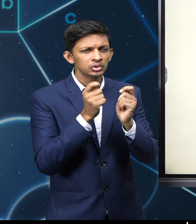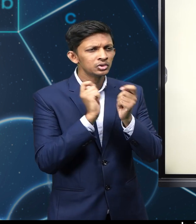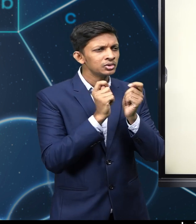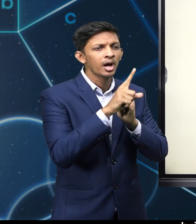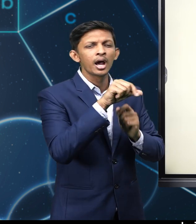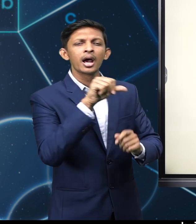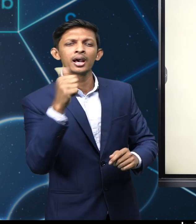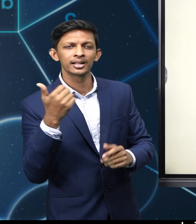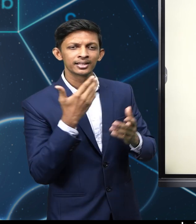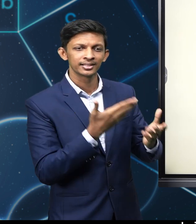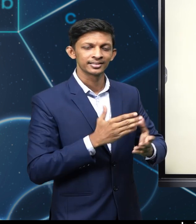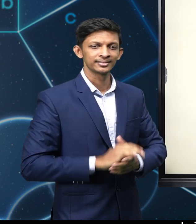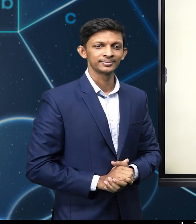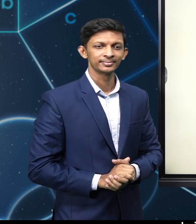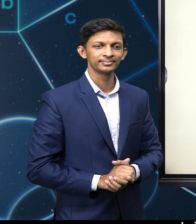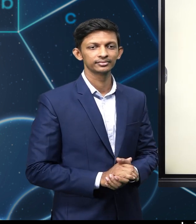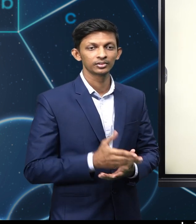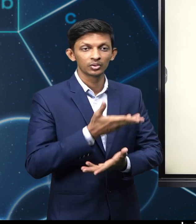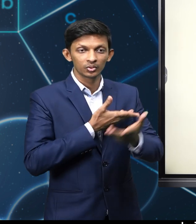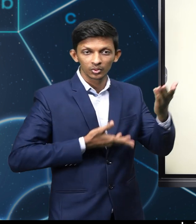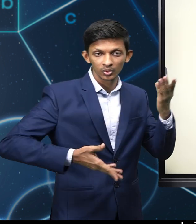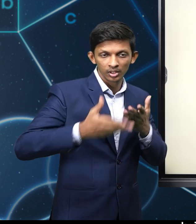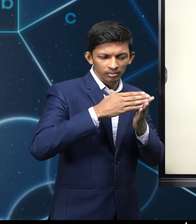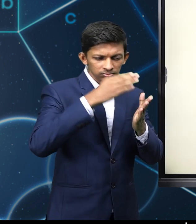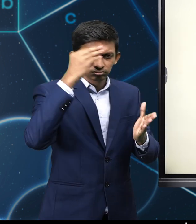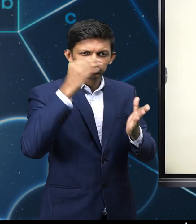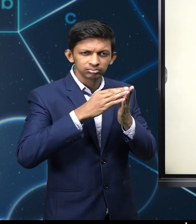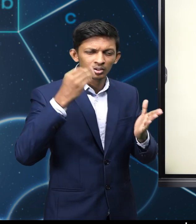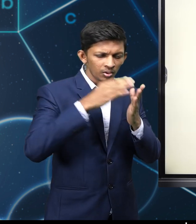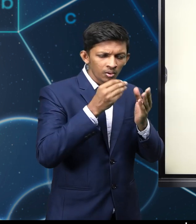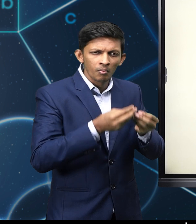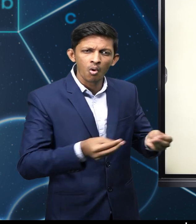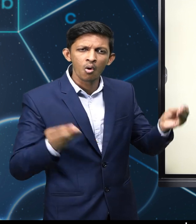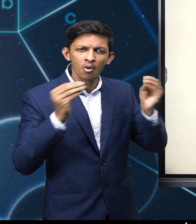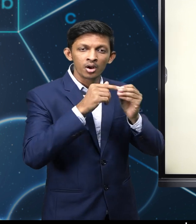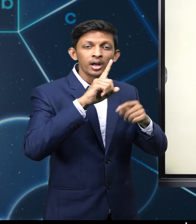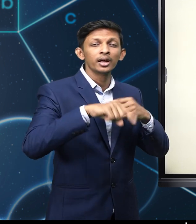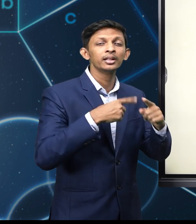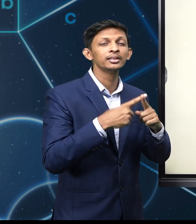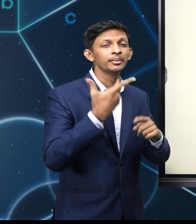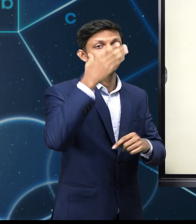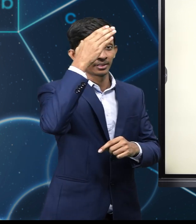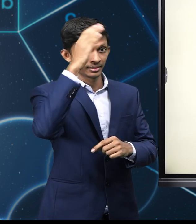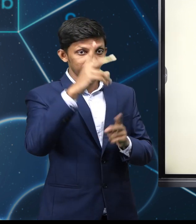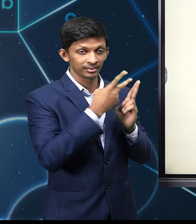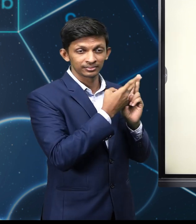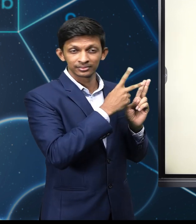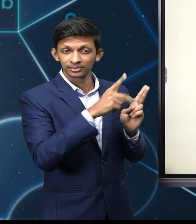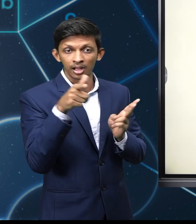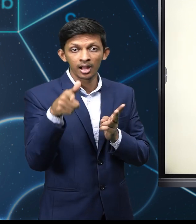brings a change in the other quantity. Let us learn more about the concept of variation that helps us to